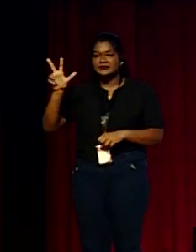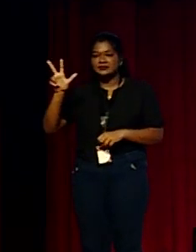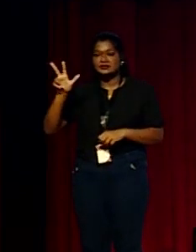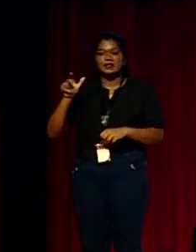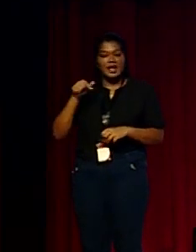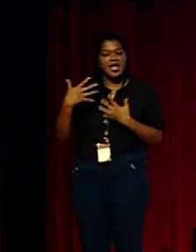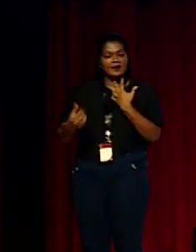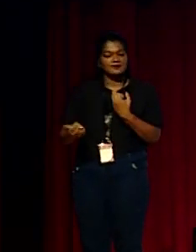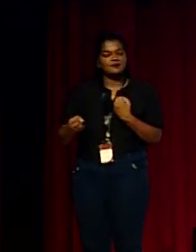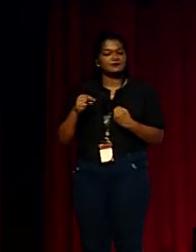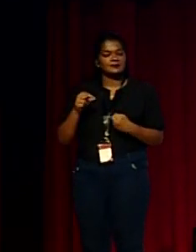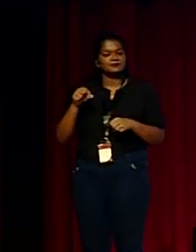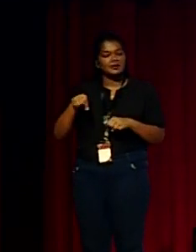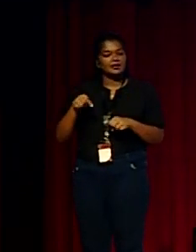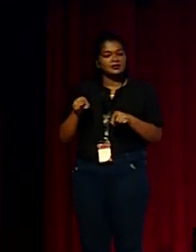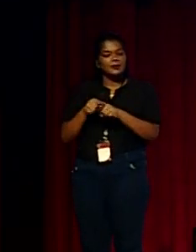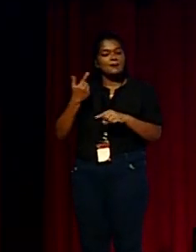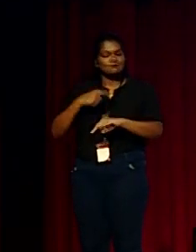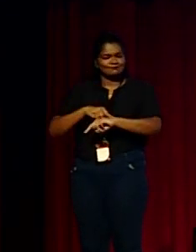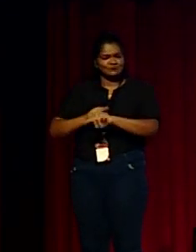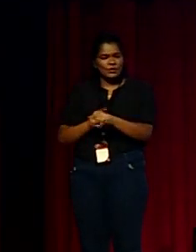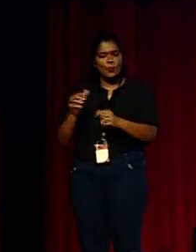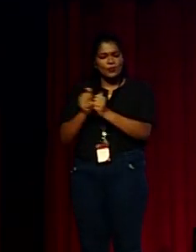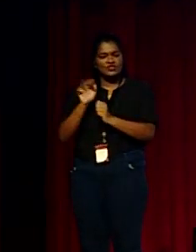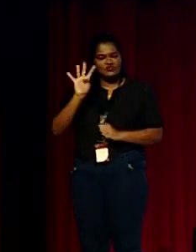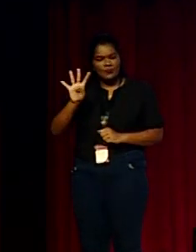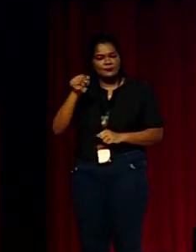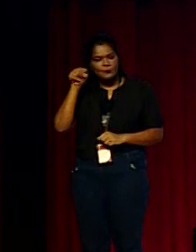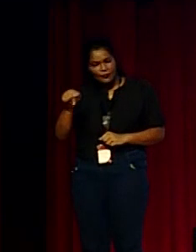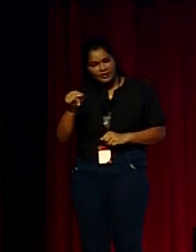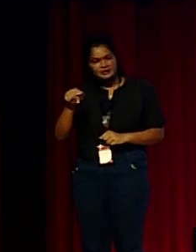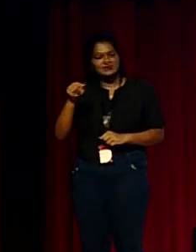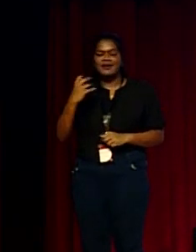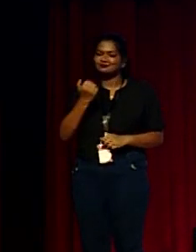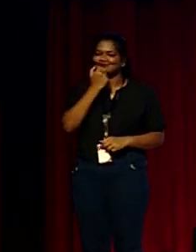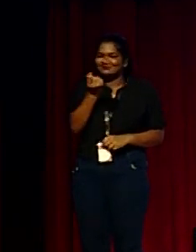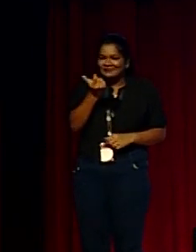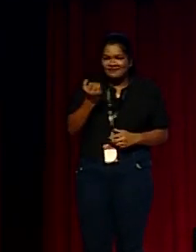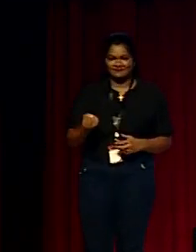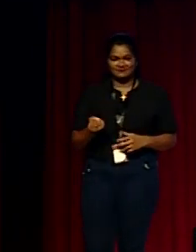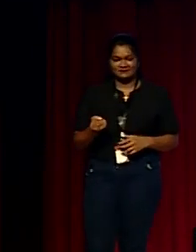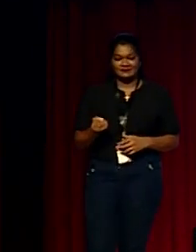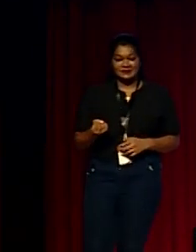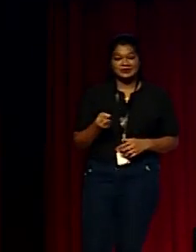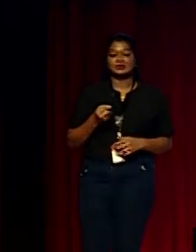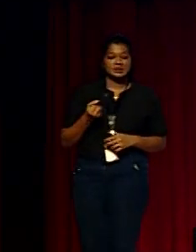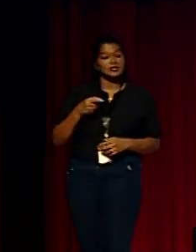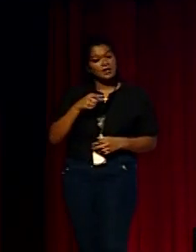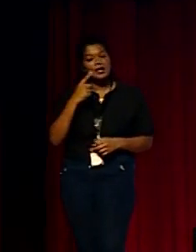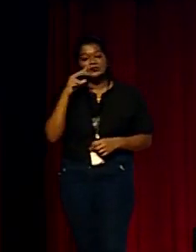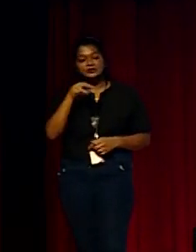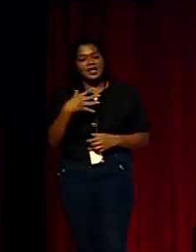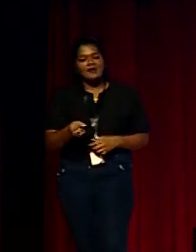5.84 character per minute with 4.828% error. So it means the accuracy